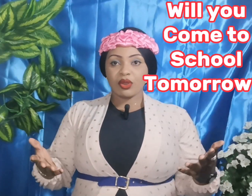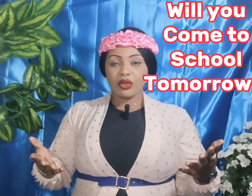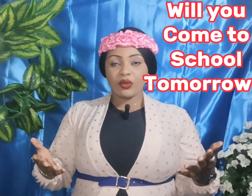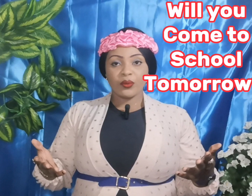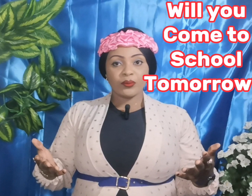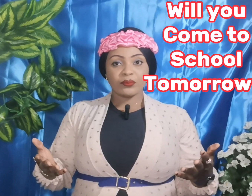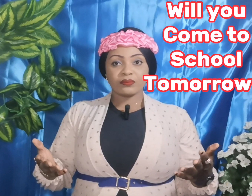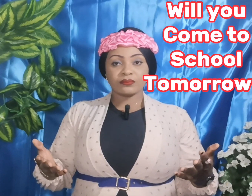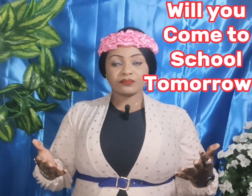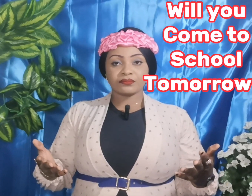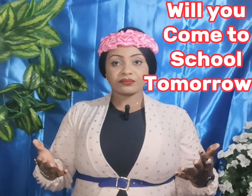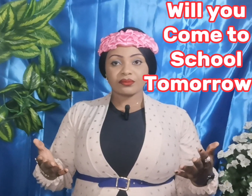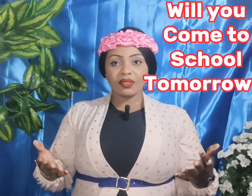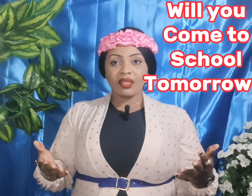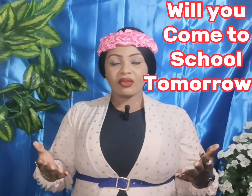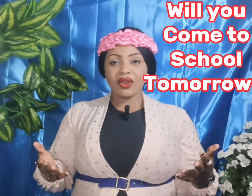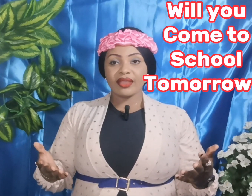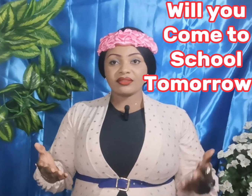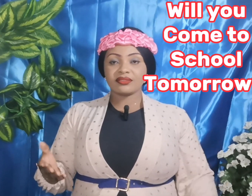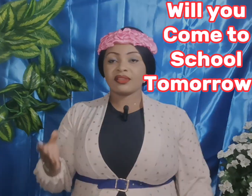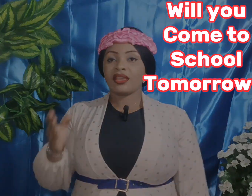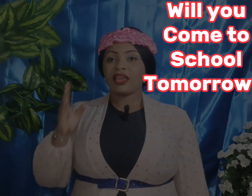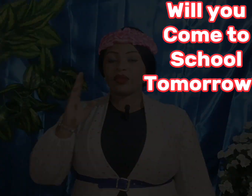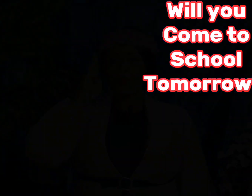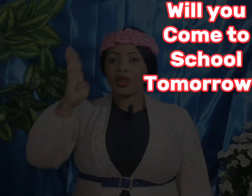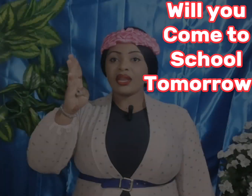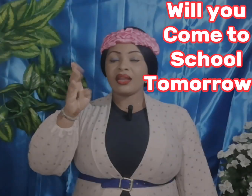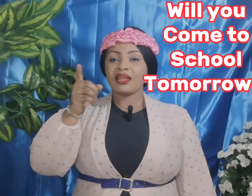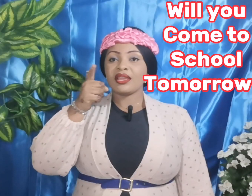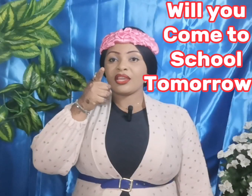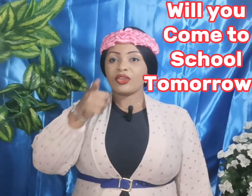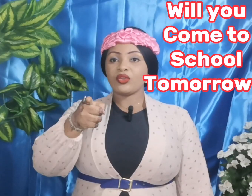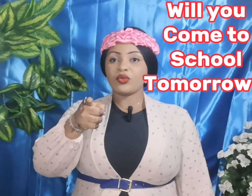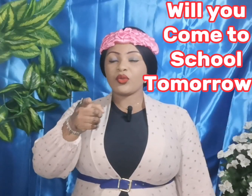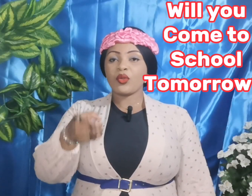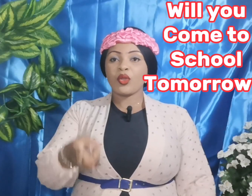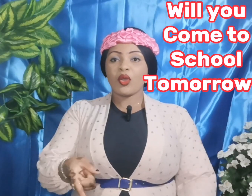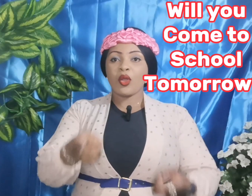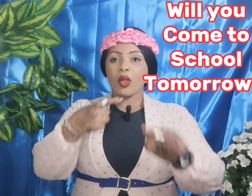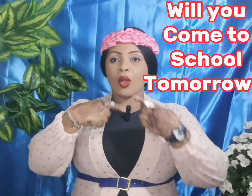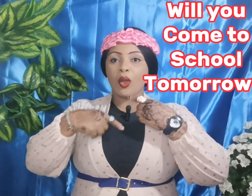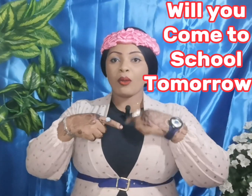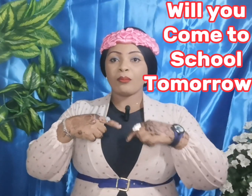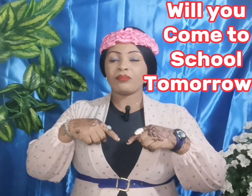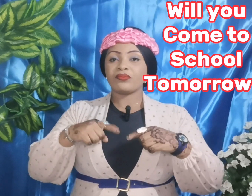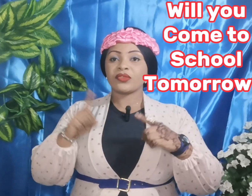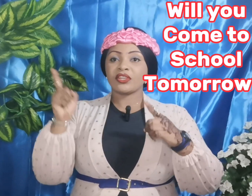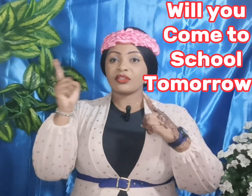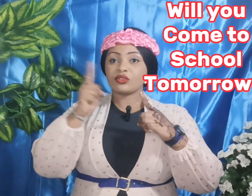tomorrow? Alright? Will you come